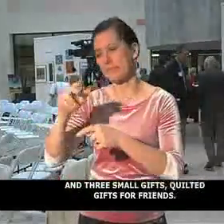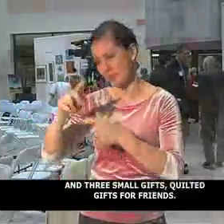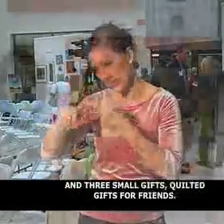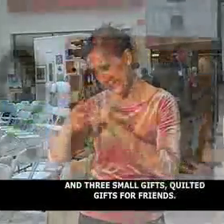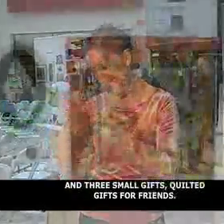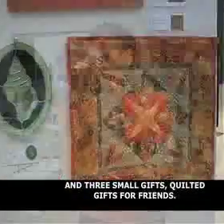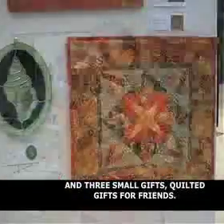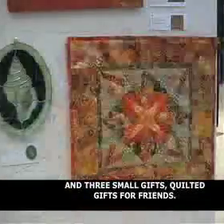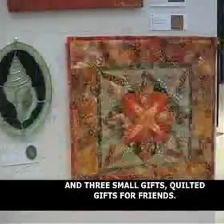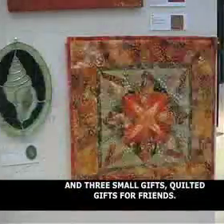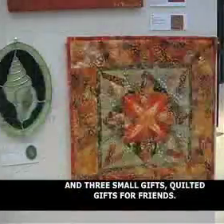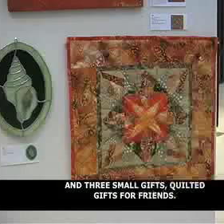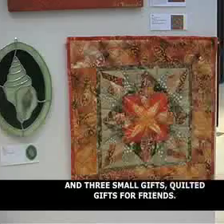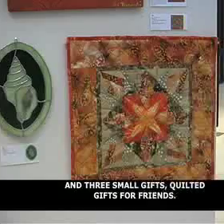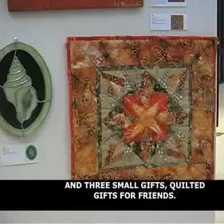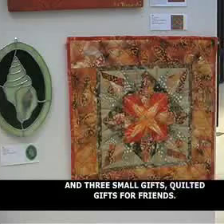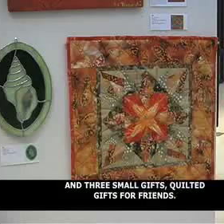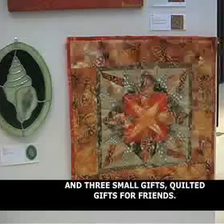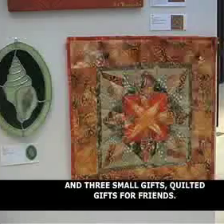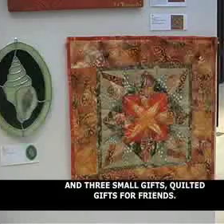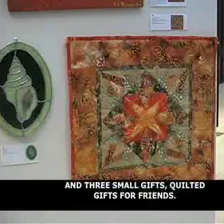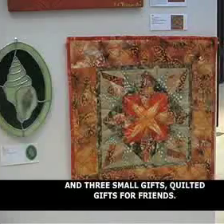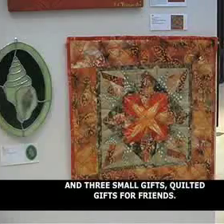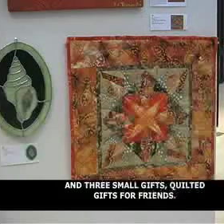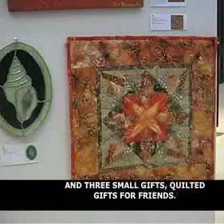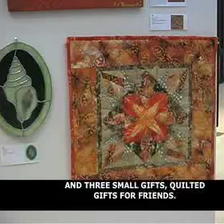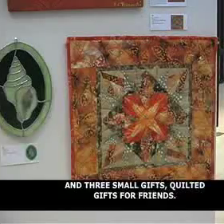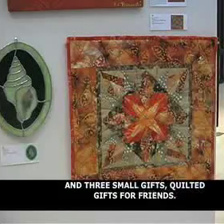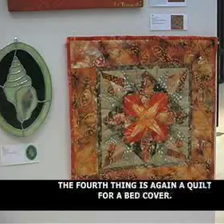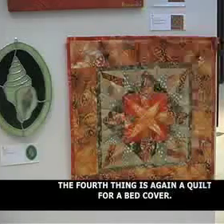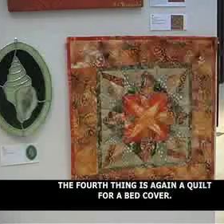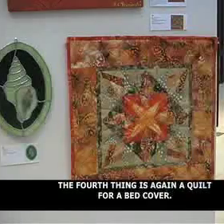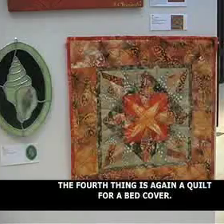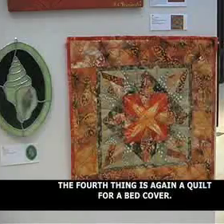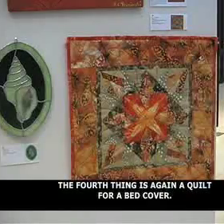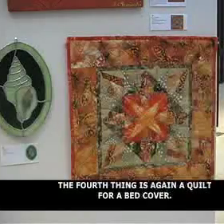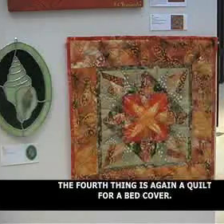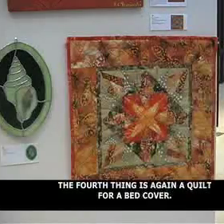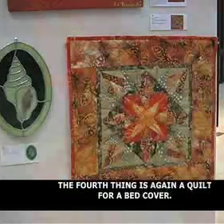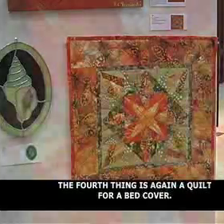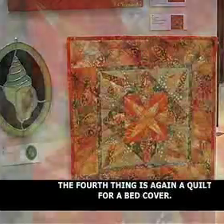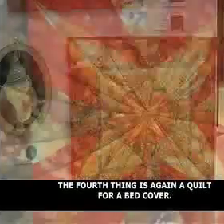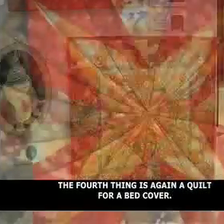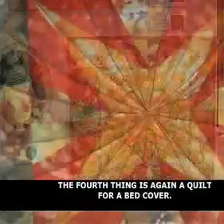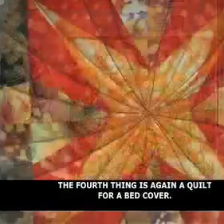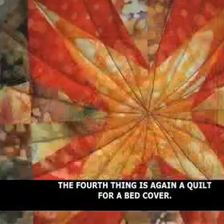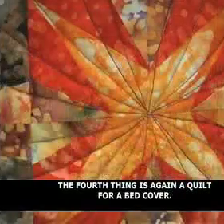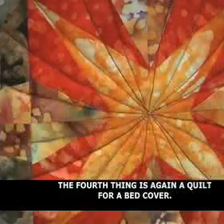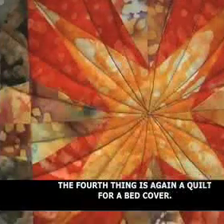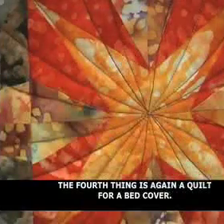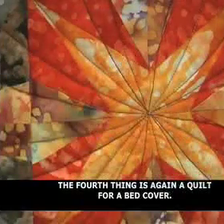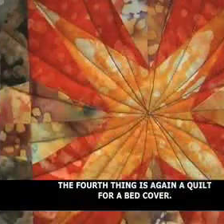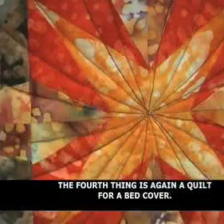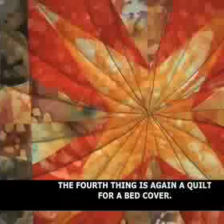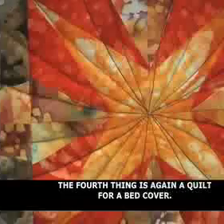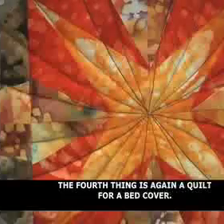gifts, quilted gifts for friends. The 4th thing is, again, a quilt for a bed